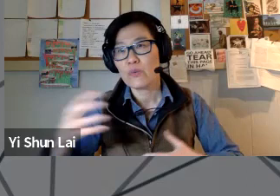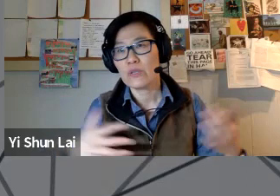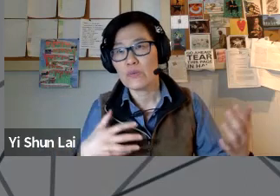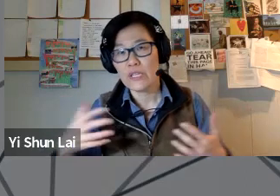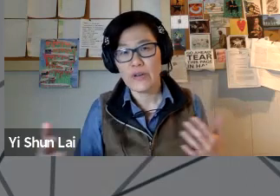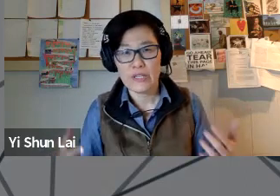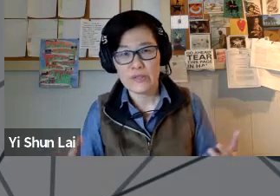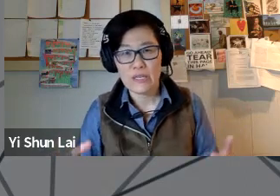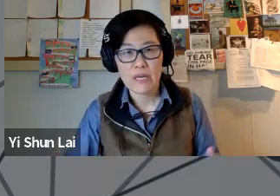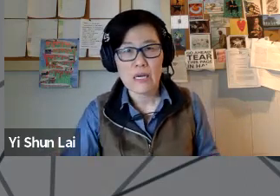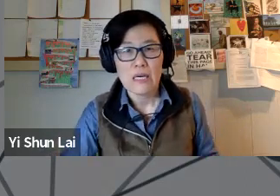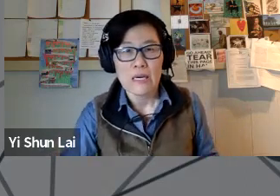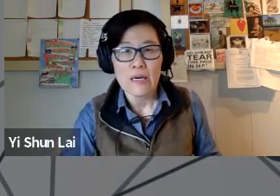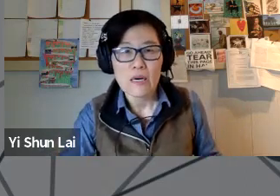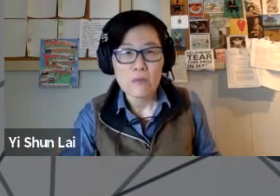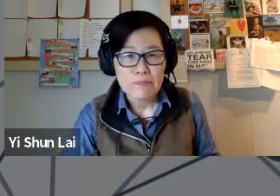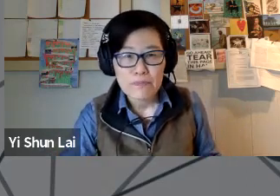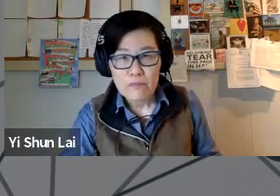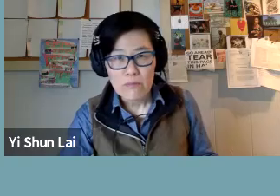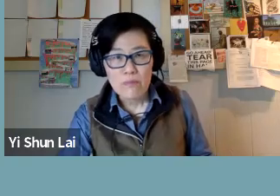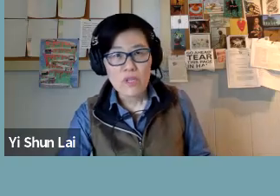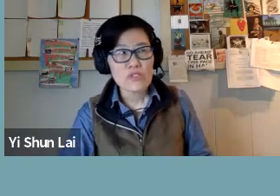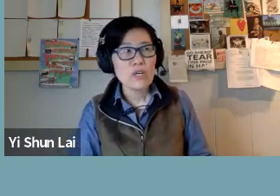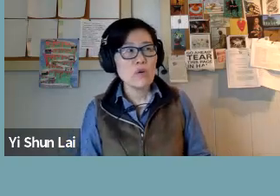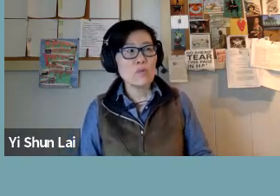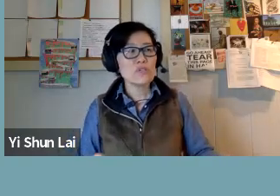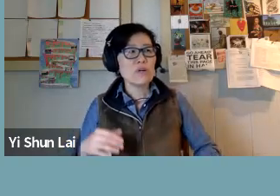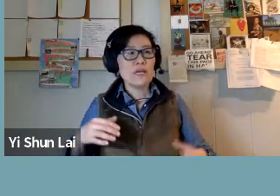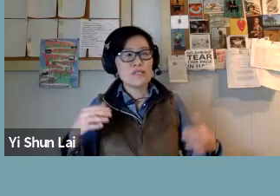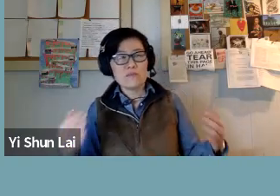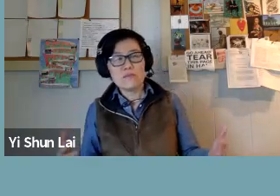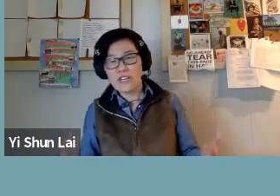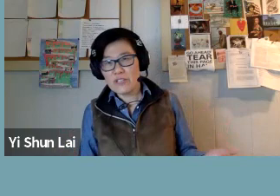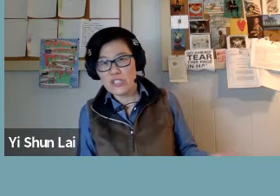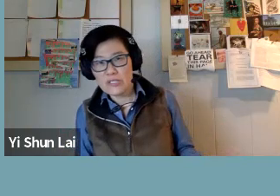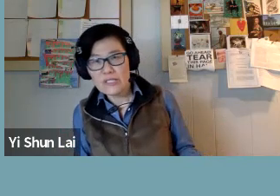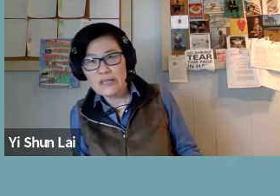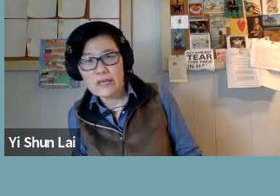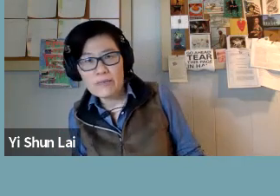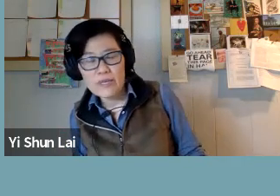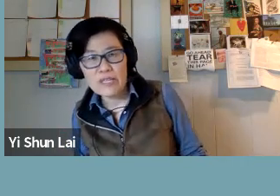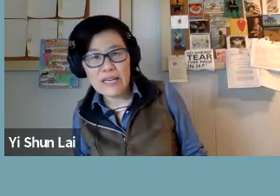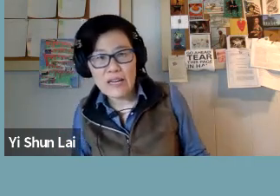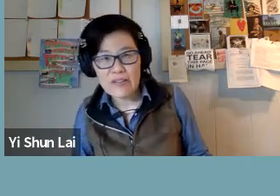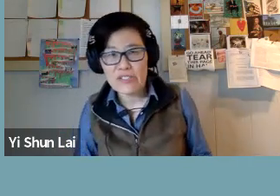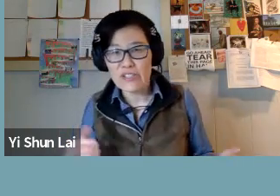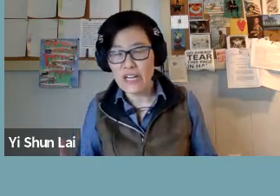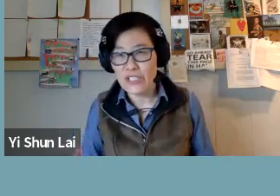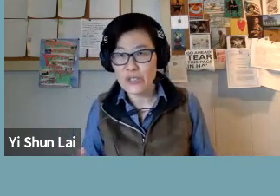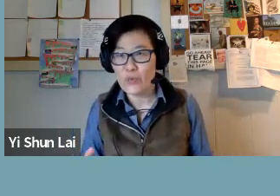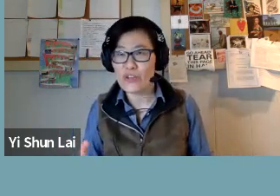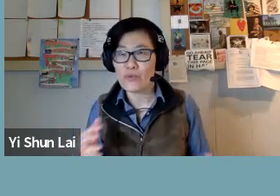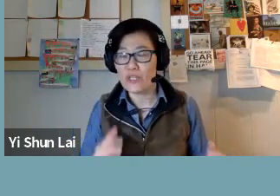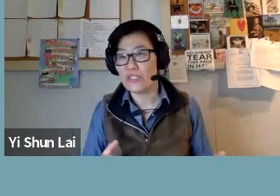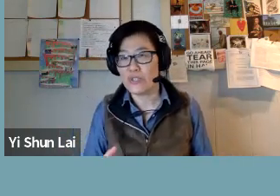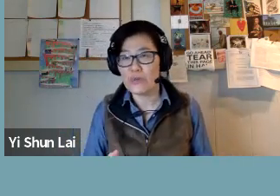this session, we'll tell you how to do that, okay? So we'll start by some definitions. Getting out of the slush